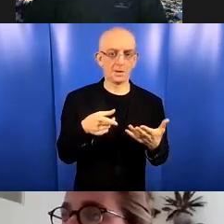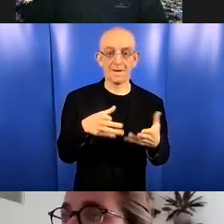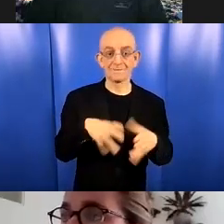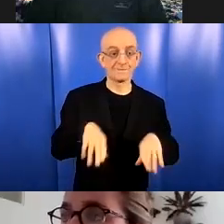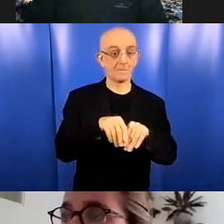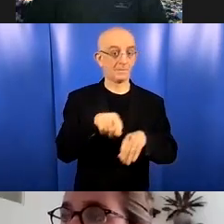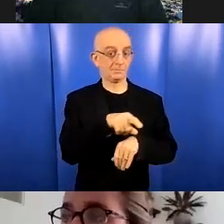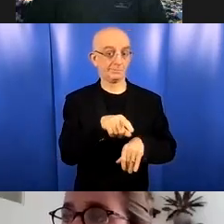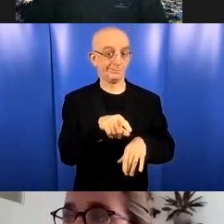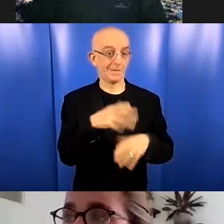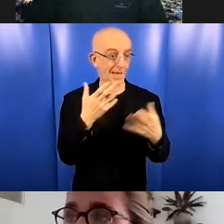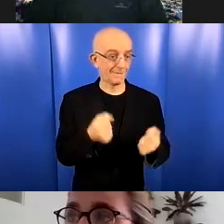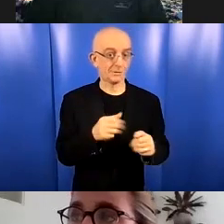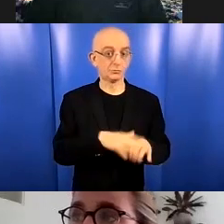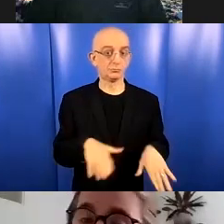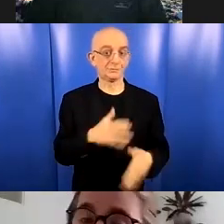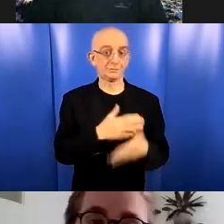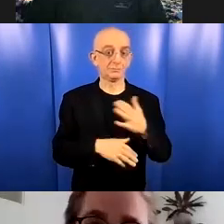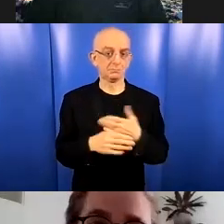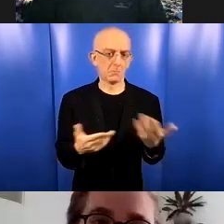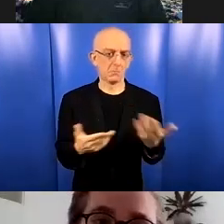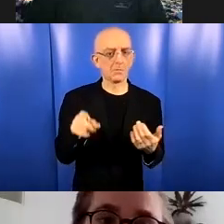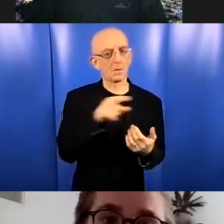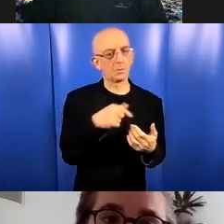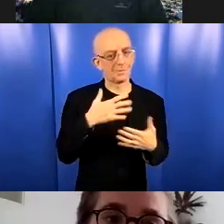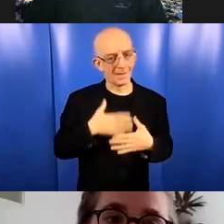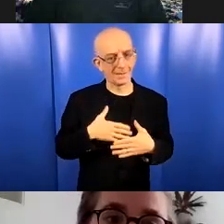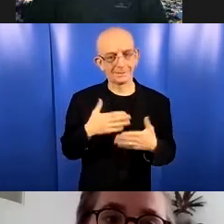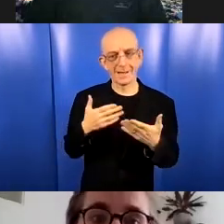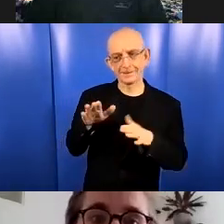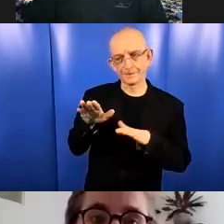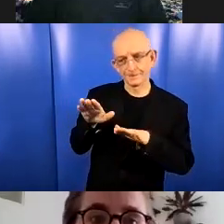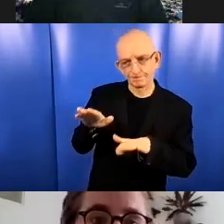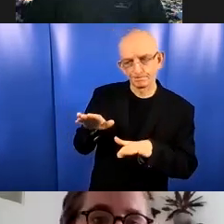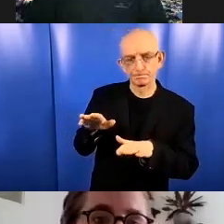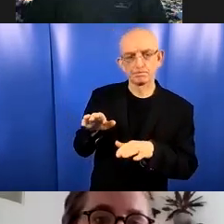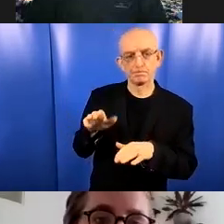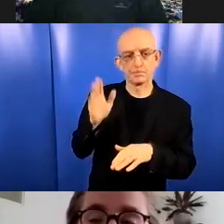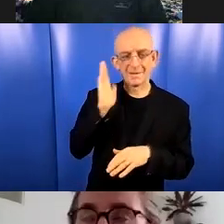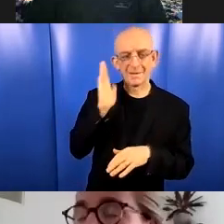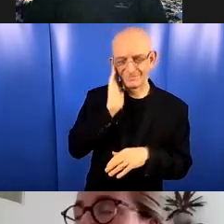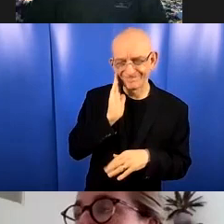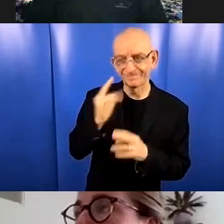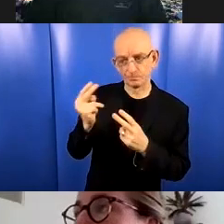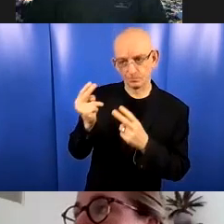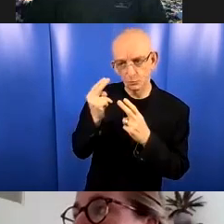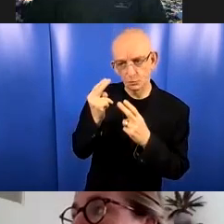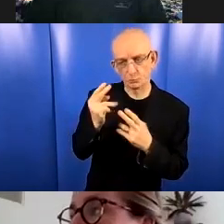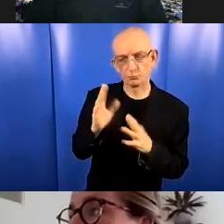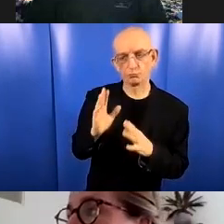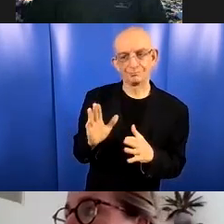as Joanna was saying, for children with disabilities on how to use the internet safely. So kind of things to do and things not to do, things to look out